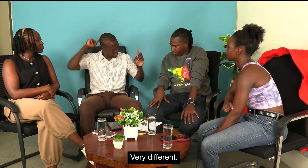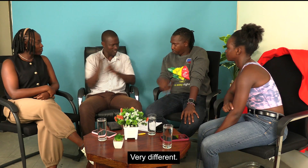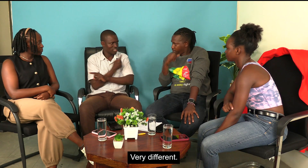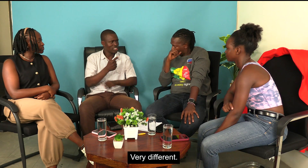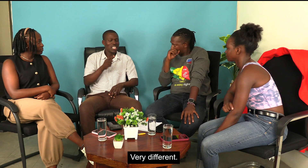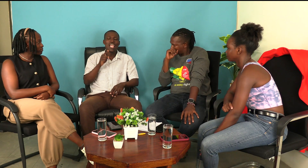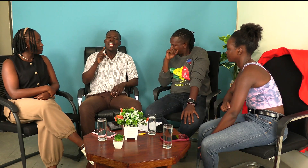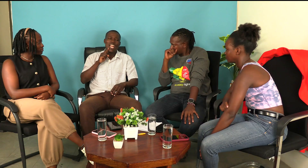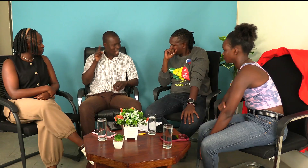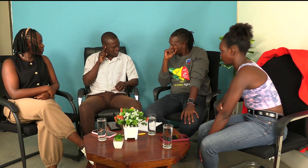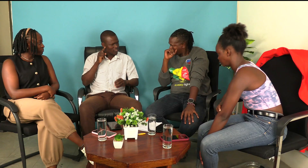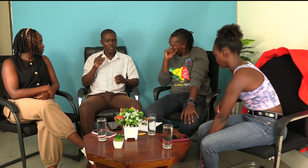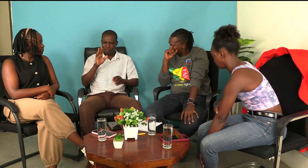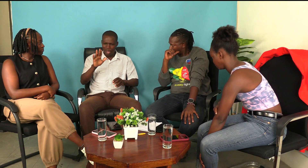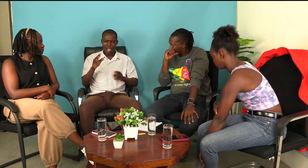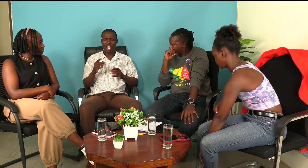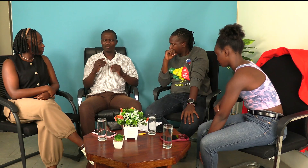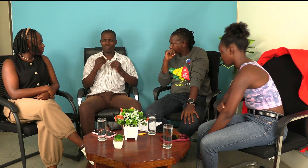community. And it's very wide, the difference is very wide.